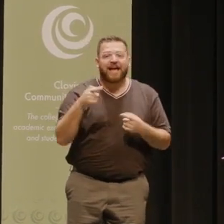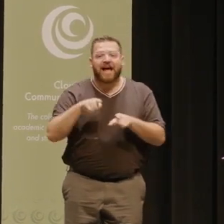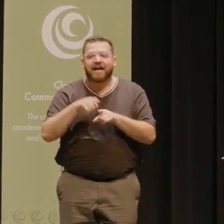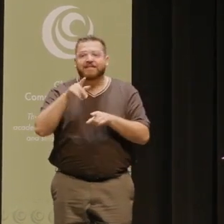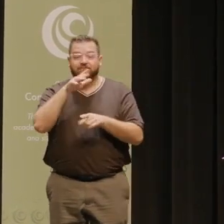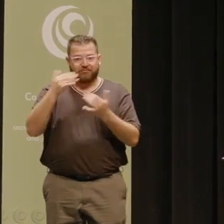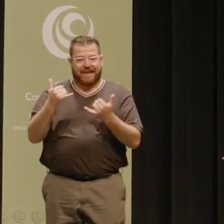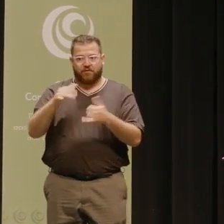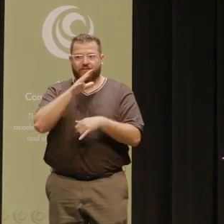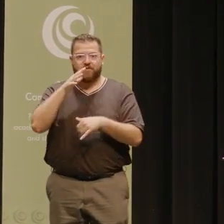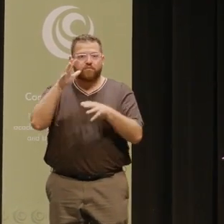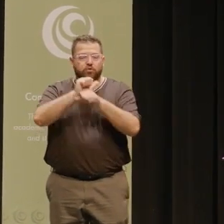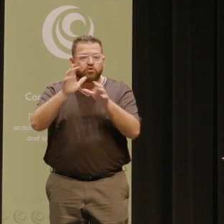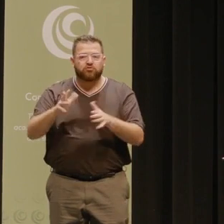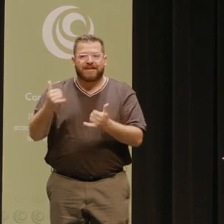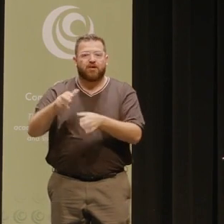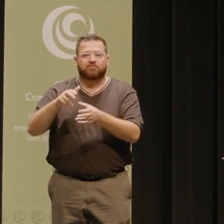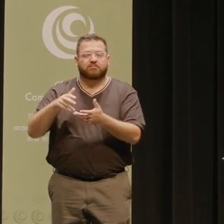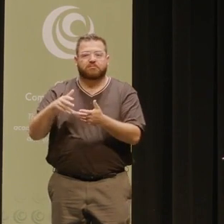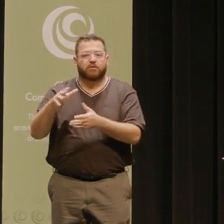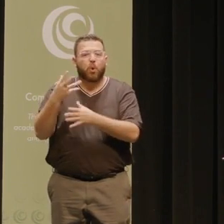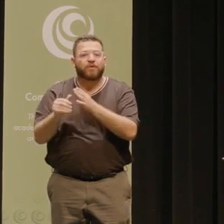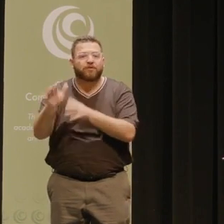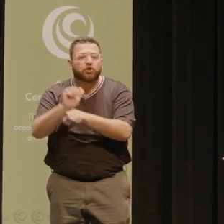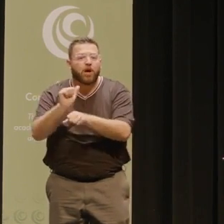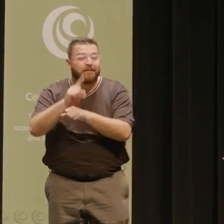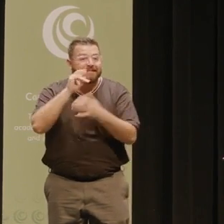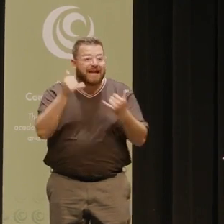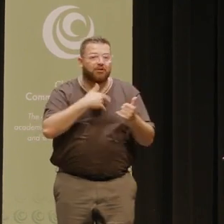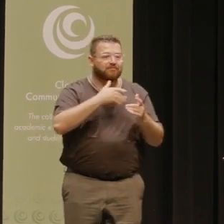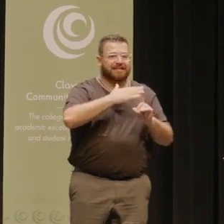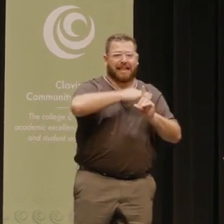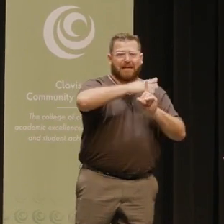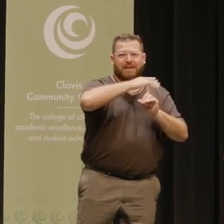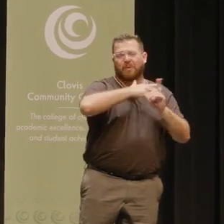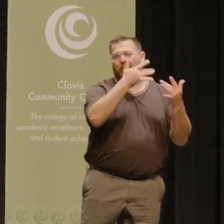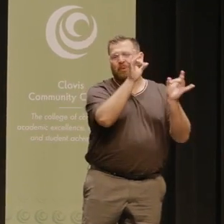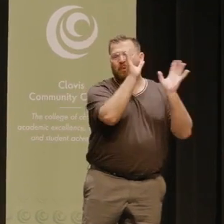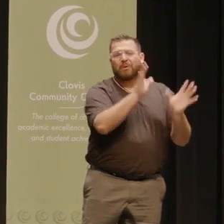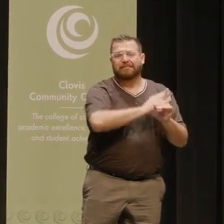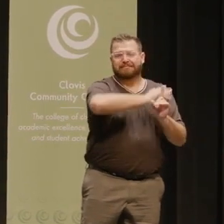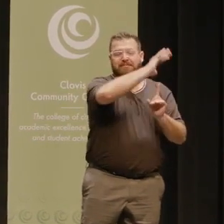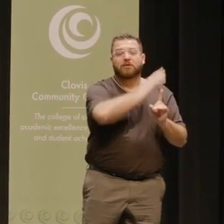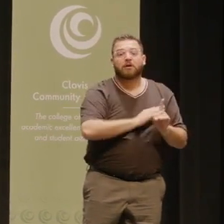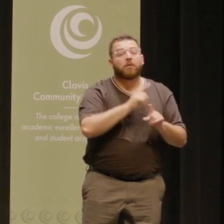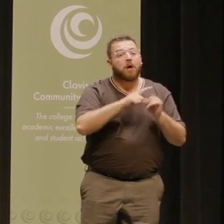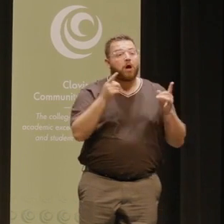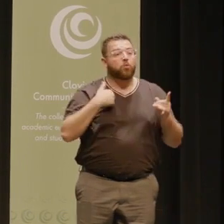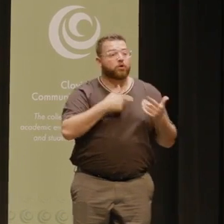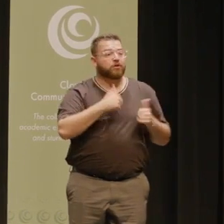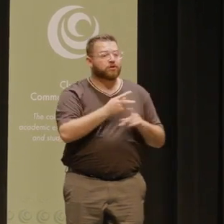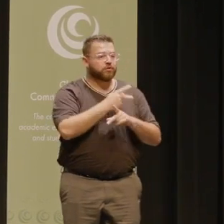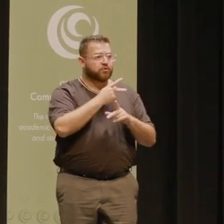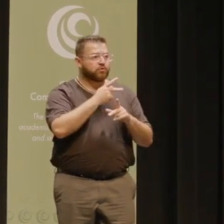are losing their jobs, as the climate gets worse for farm workers to work in, we're really trying to create a sense of know your